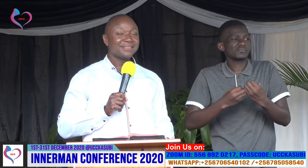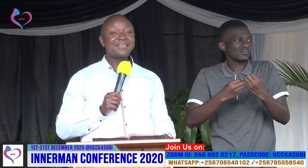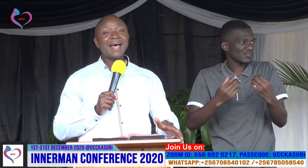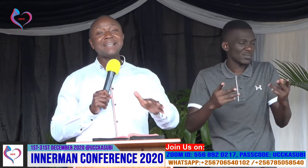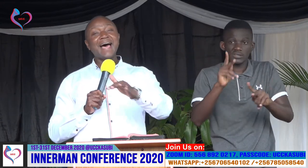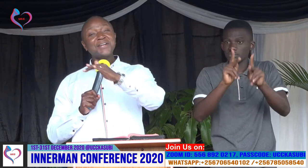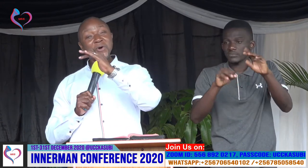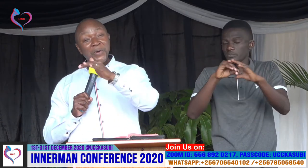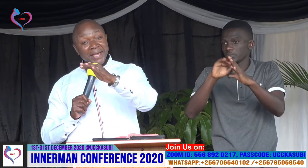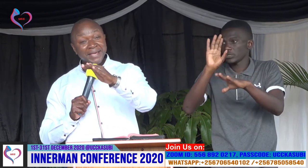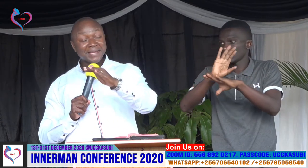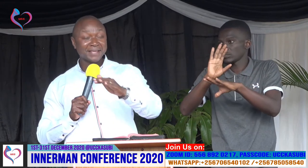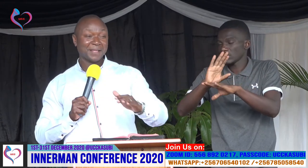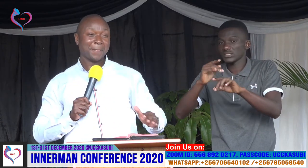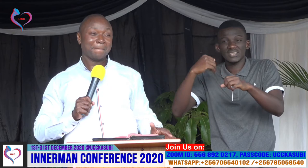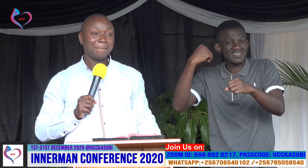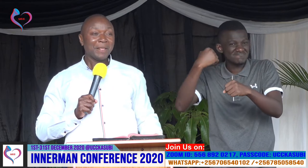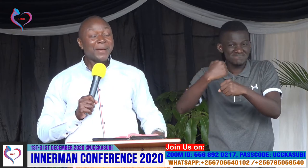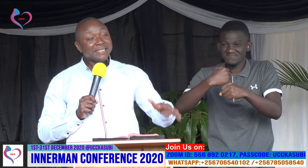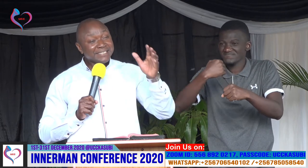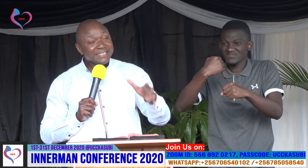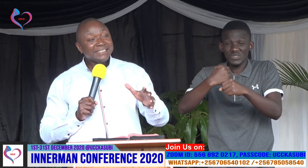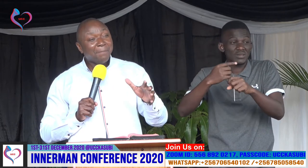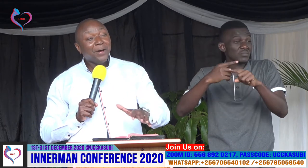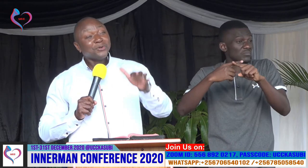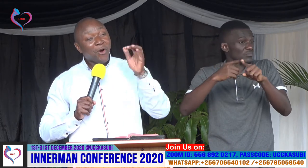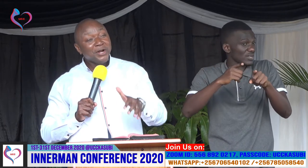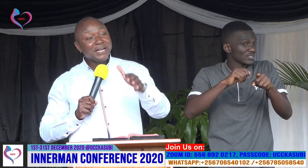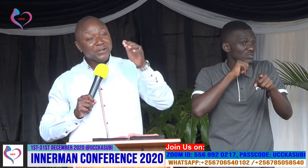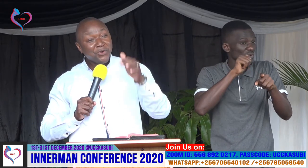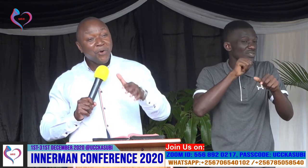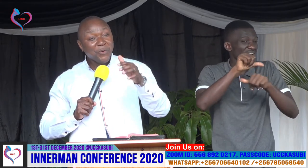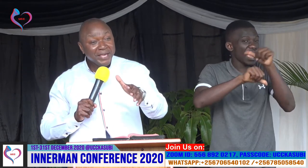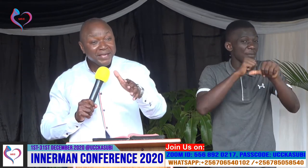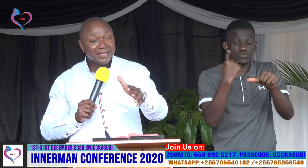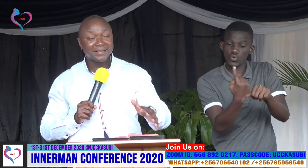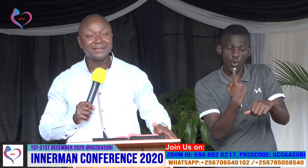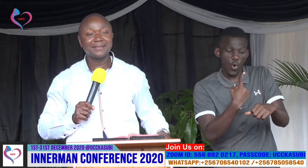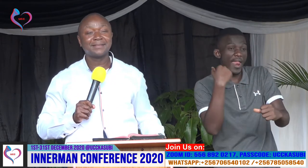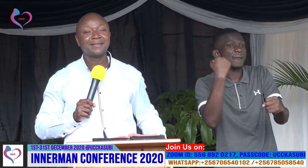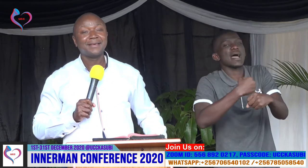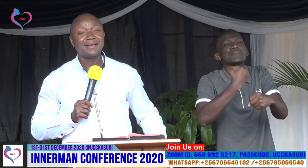are doing, but it isn't about only doing,